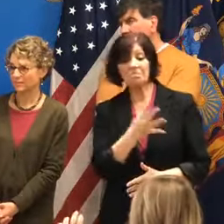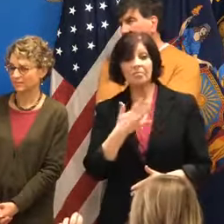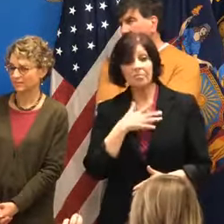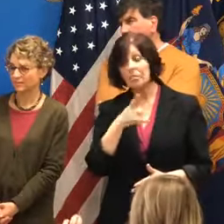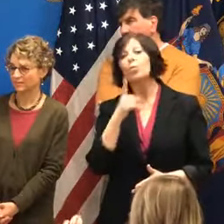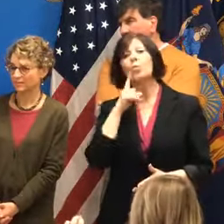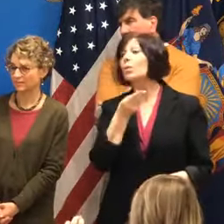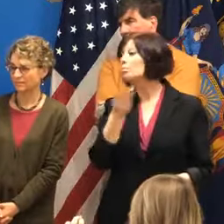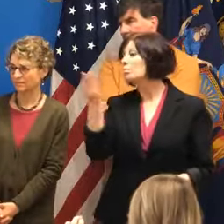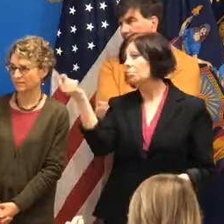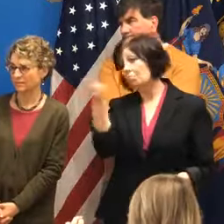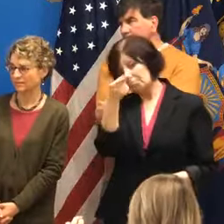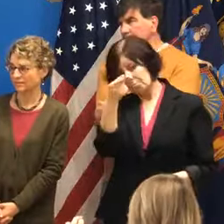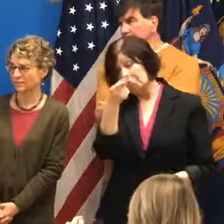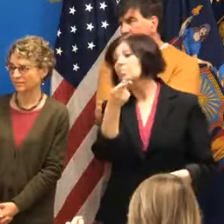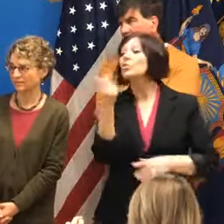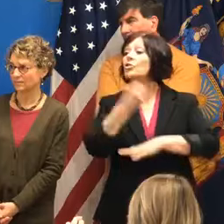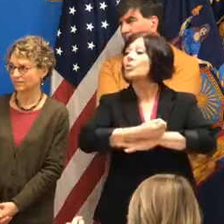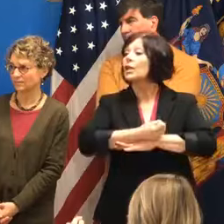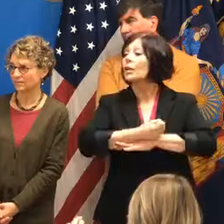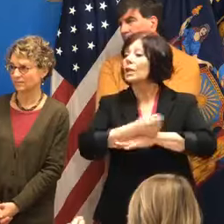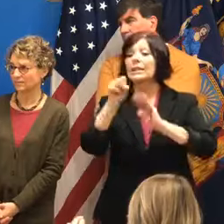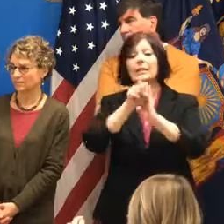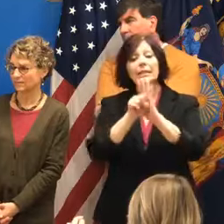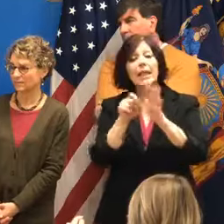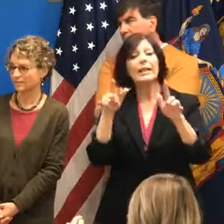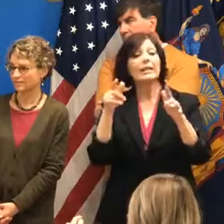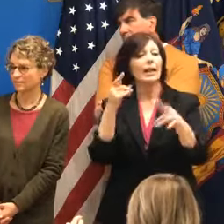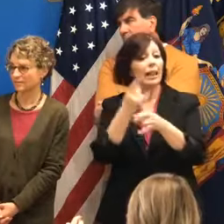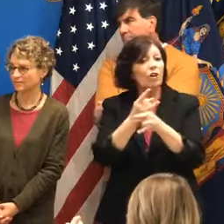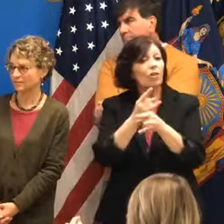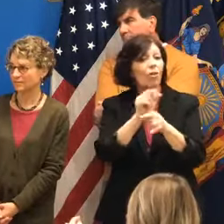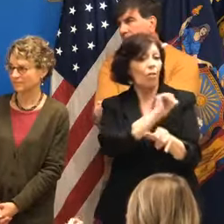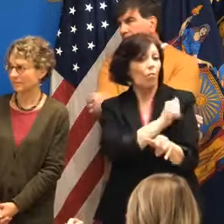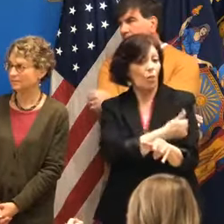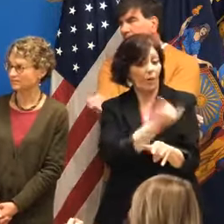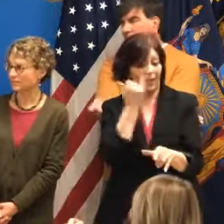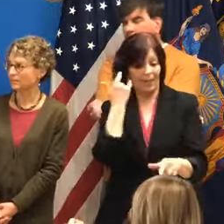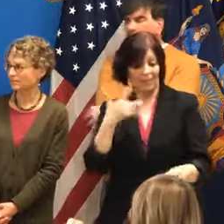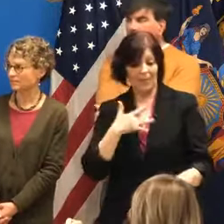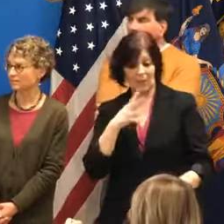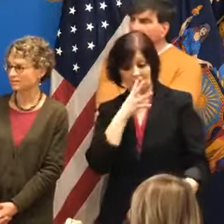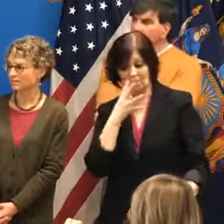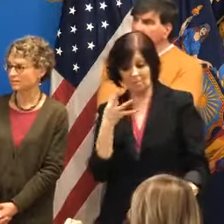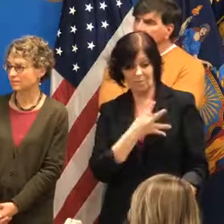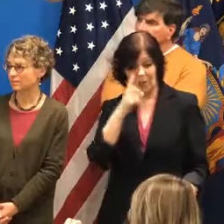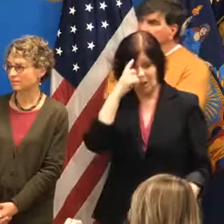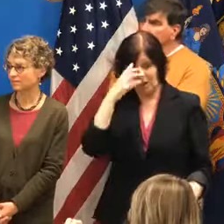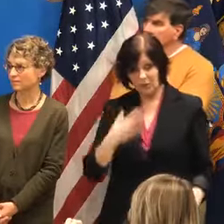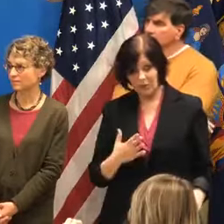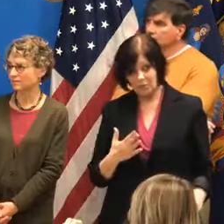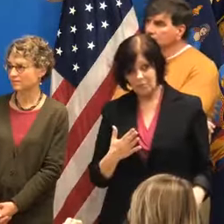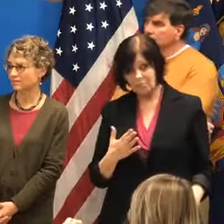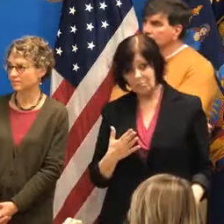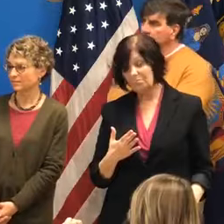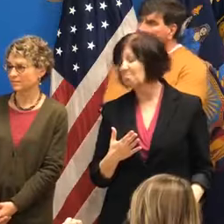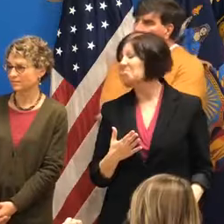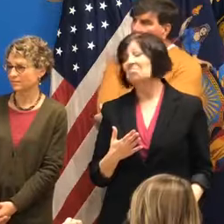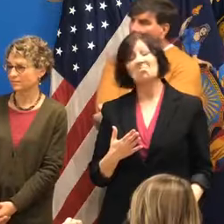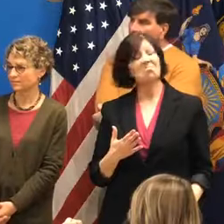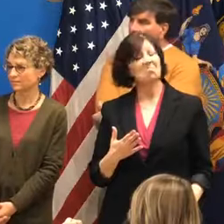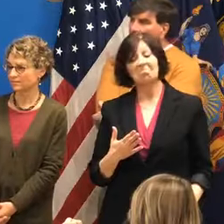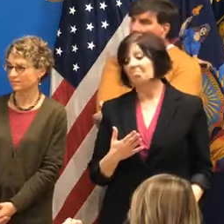the state and the state liquor authority. If the state liquor authority thinks that you violated a directive of the governor during a state of emergency, I would not